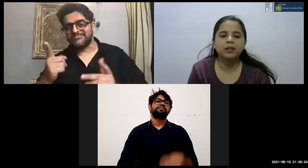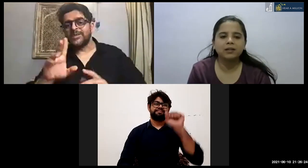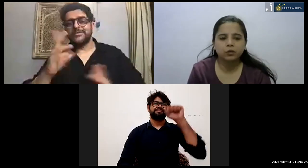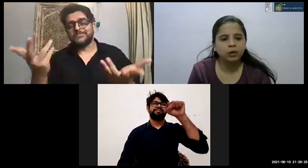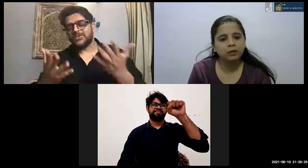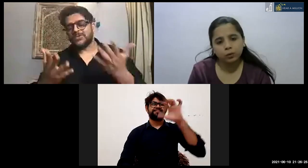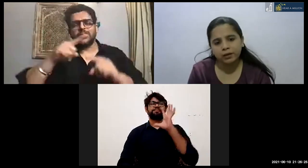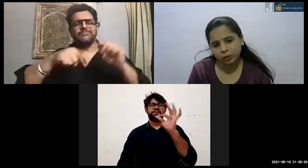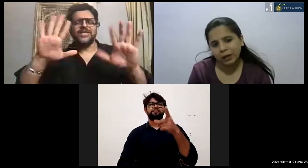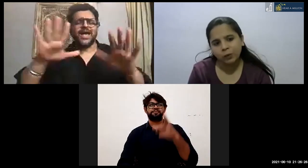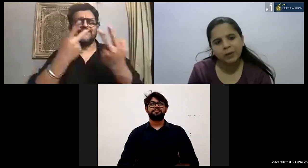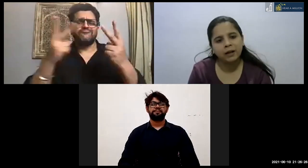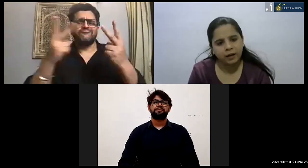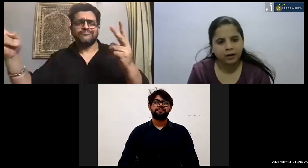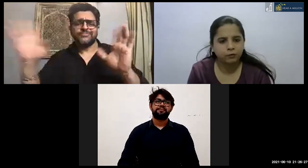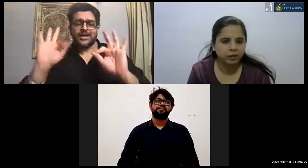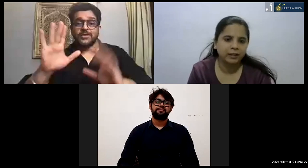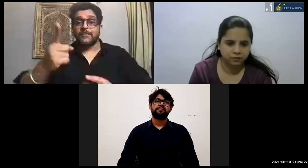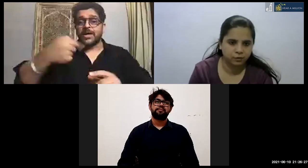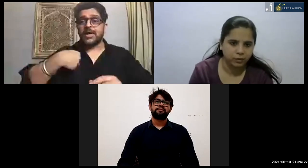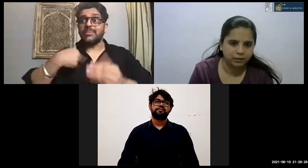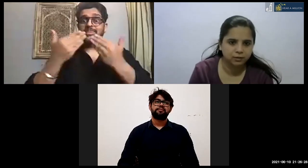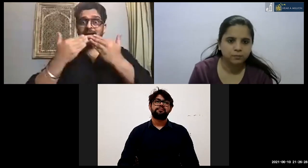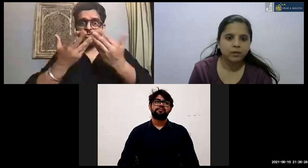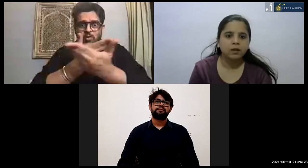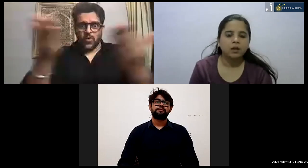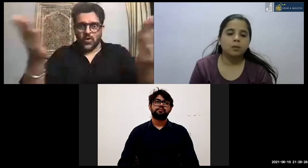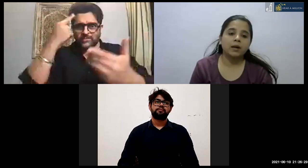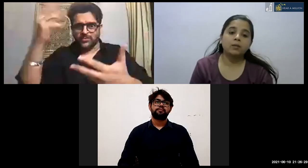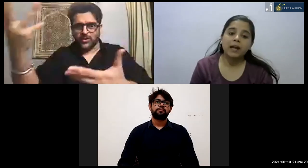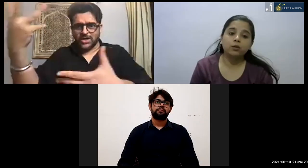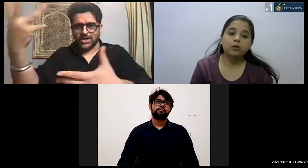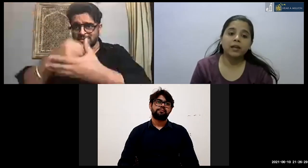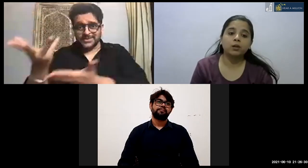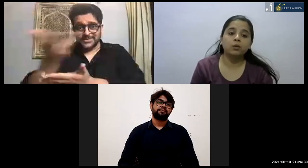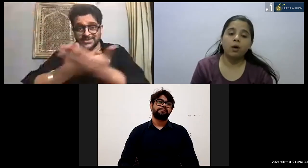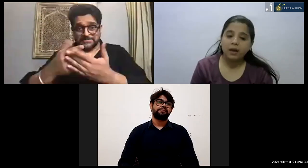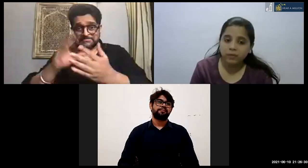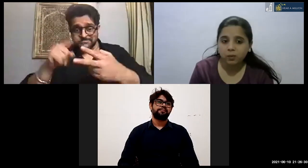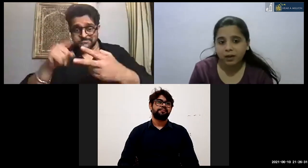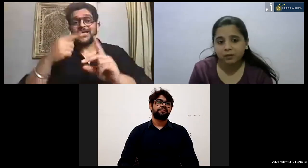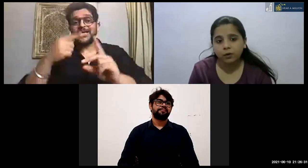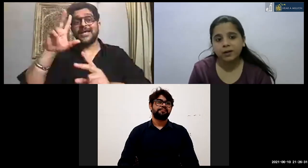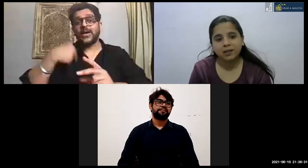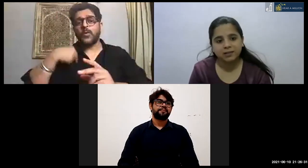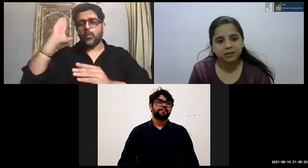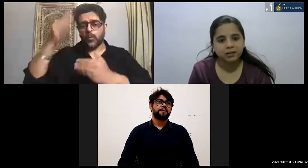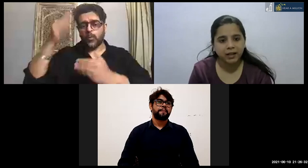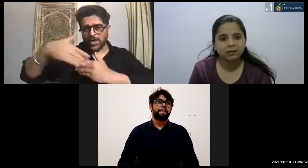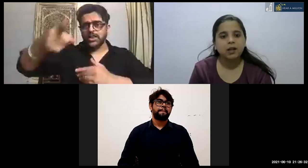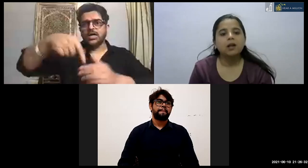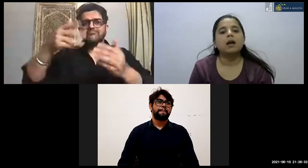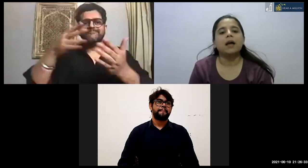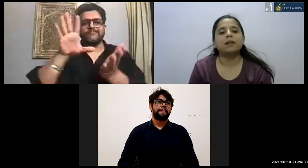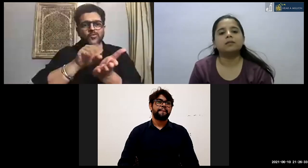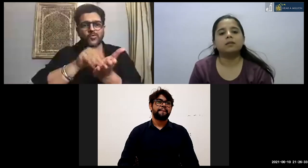I don't think schooling will be enough for the deaf students. But I would like to thank you everyone for discussing the